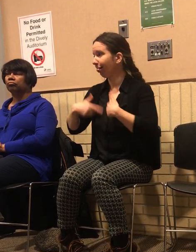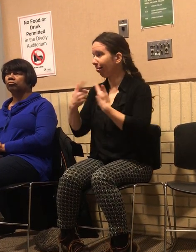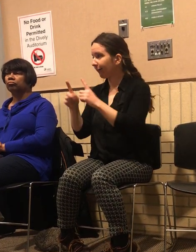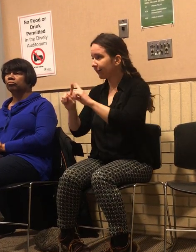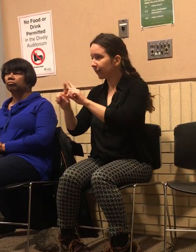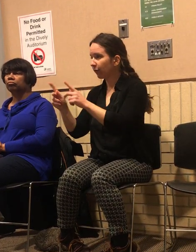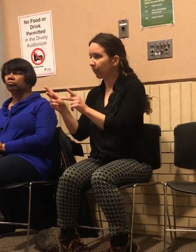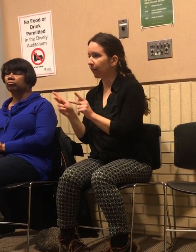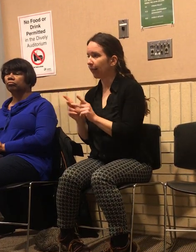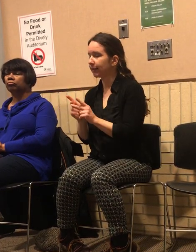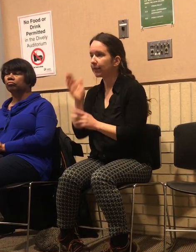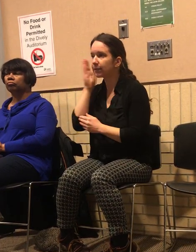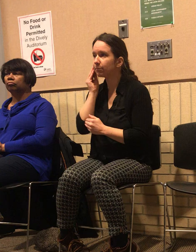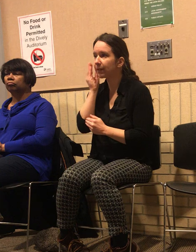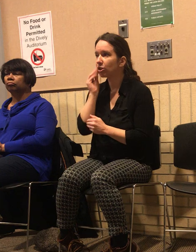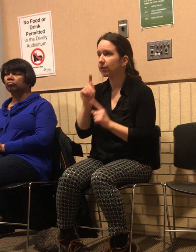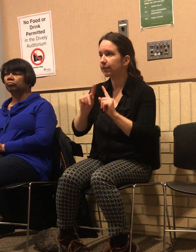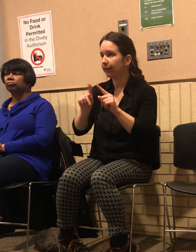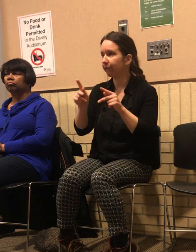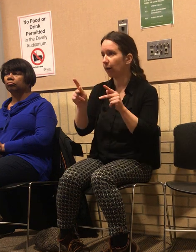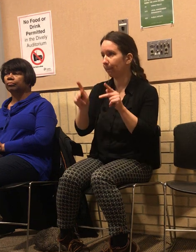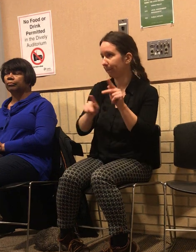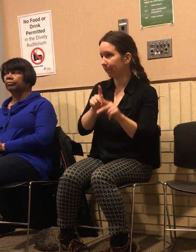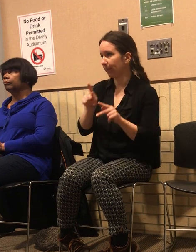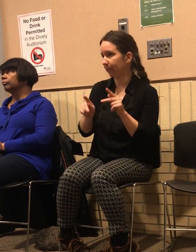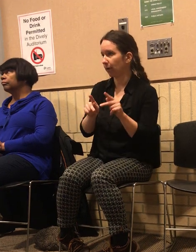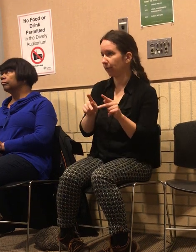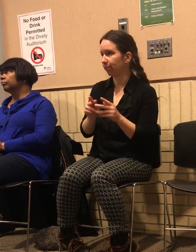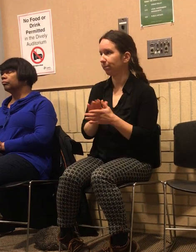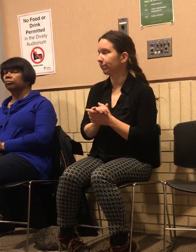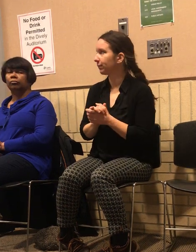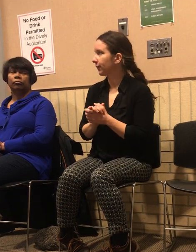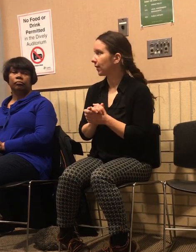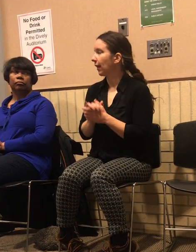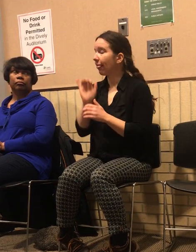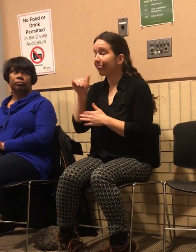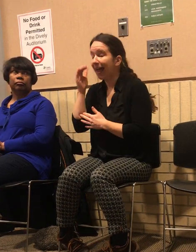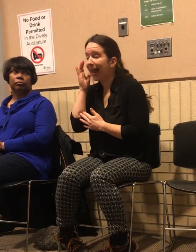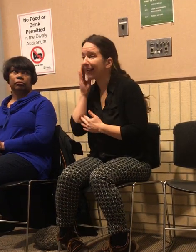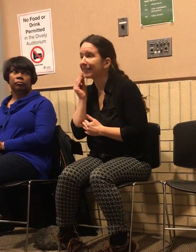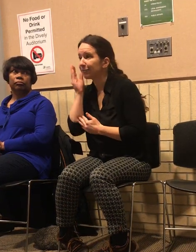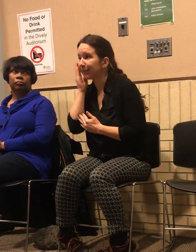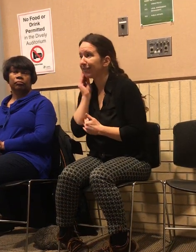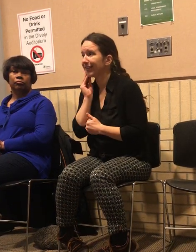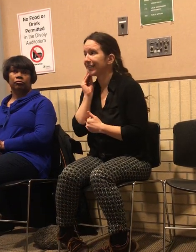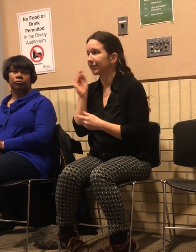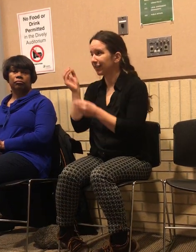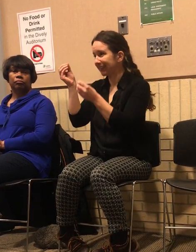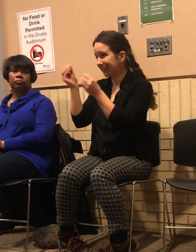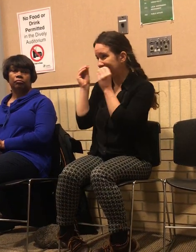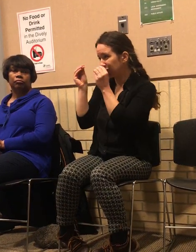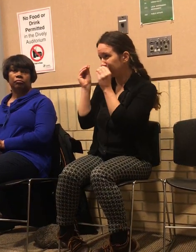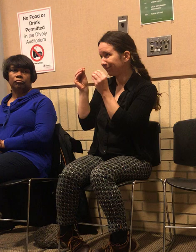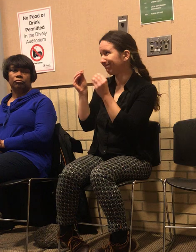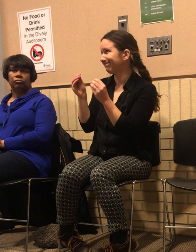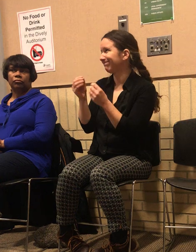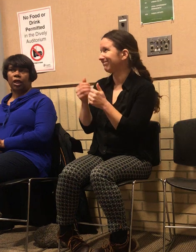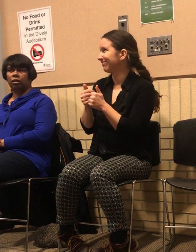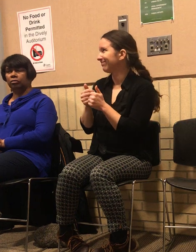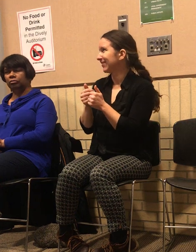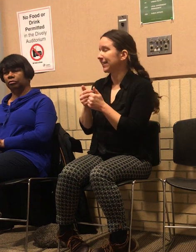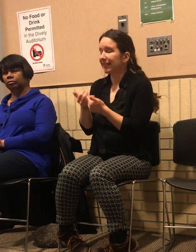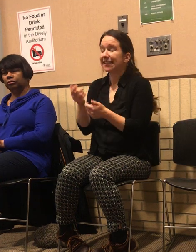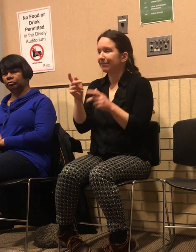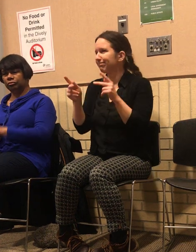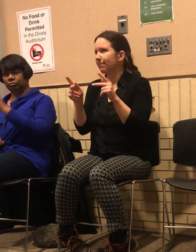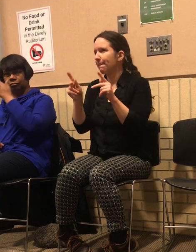different people, and through that really realized that in the United States, a lot of things are similar. It's pretty much just the weather that changes a little